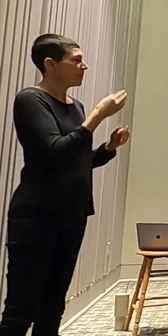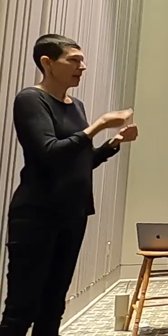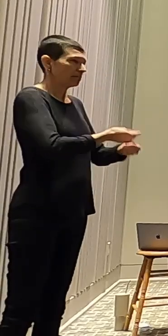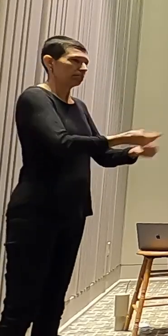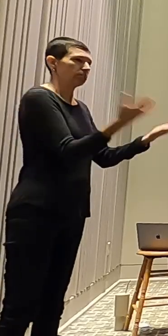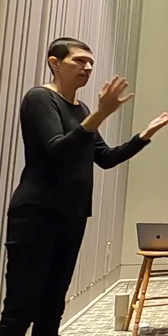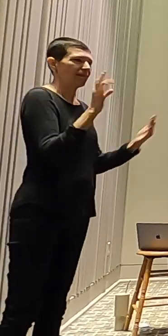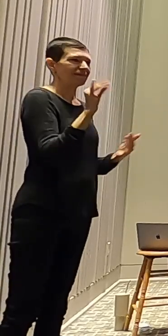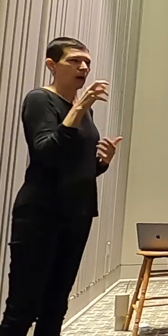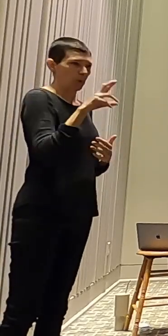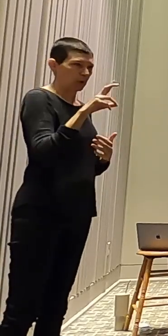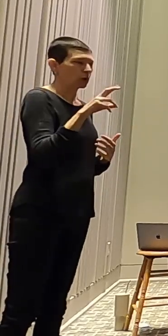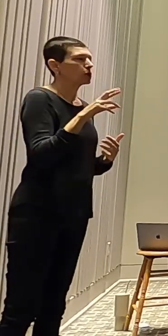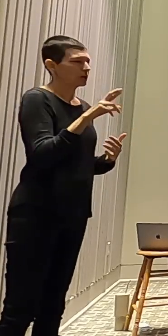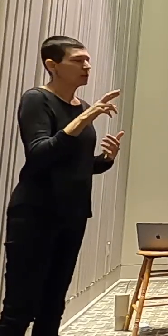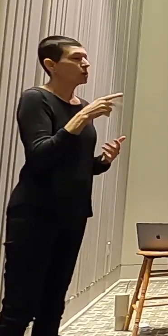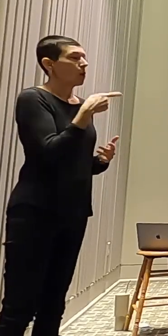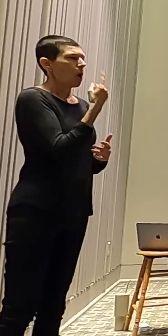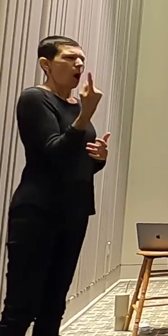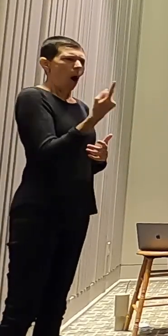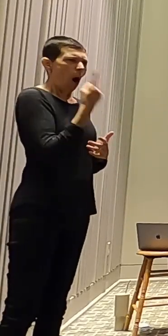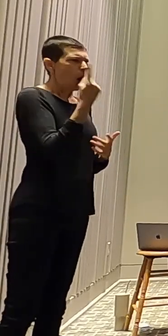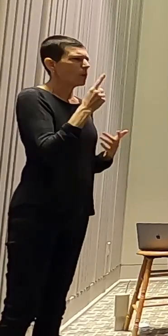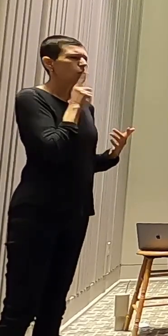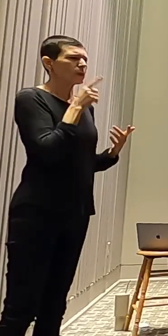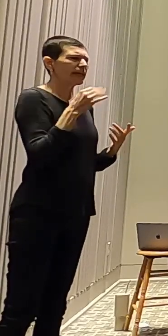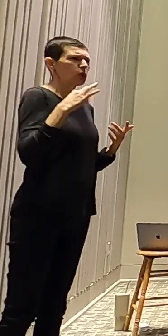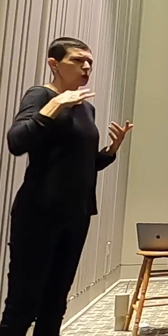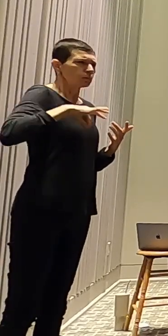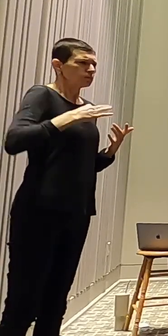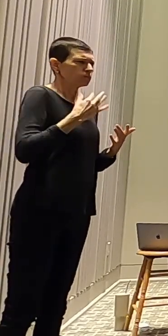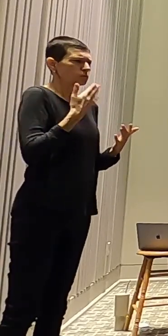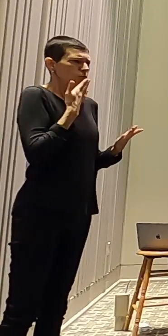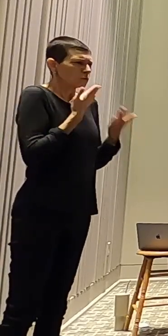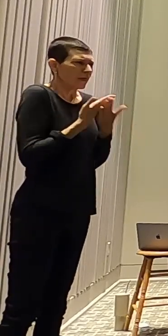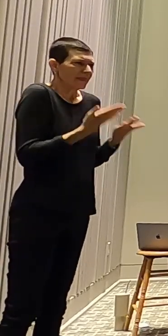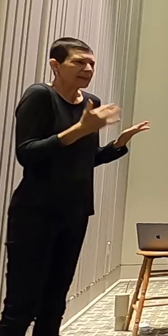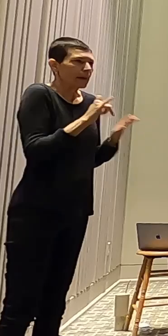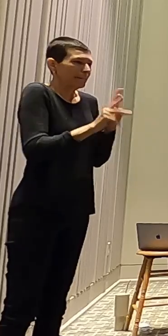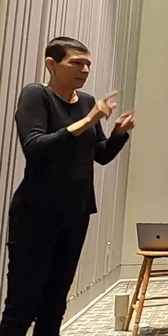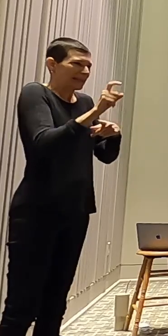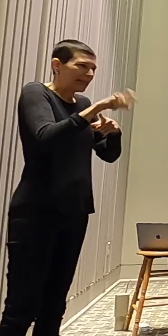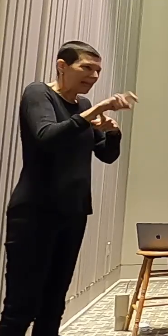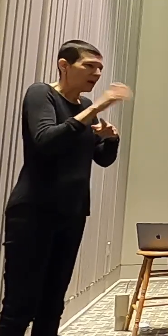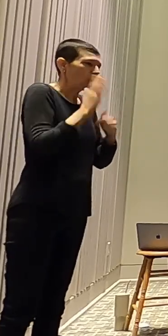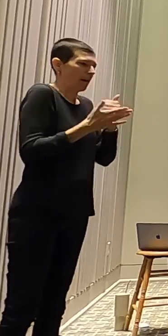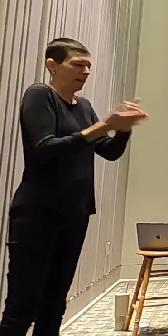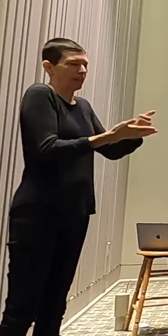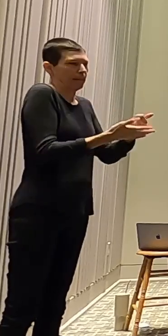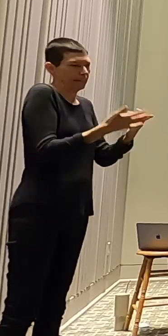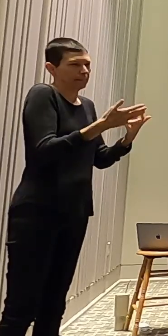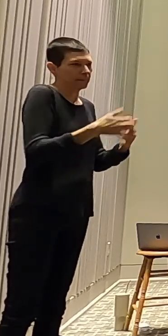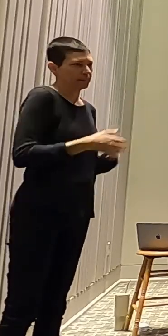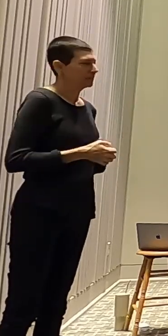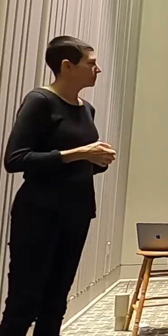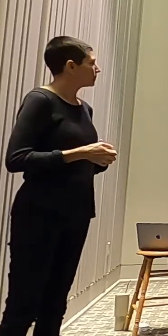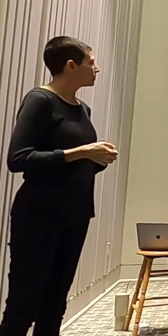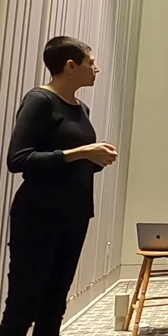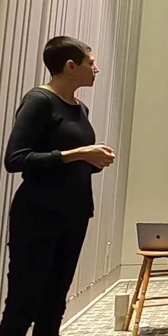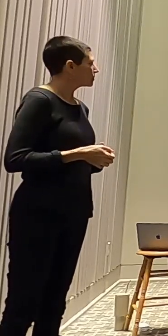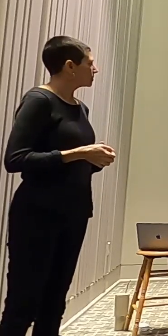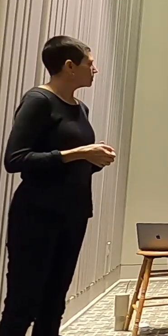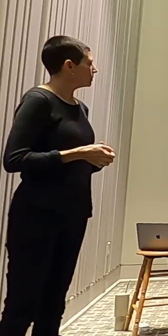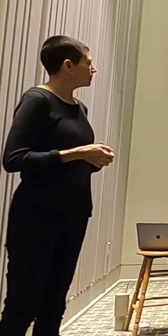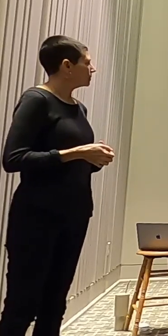away flour. So they were always very useful things that people need and that would help them.